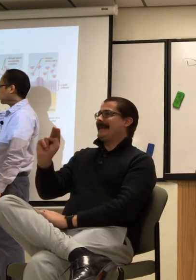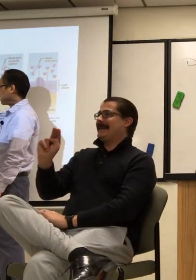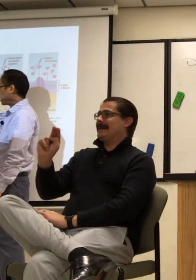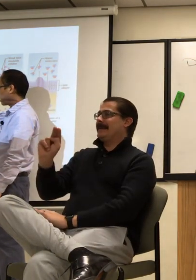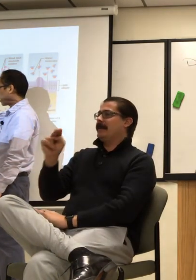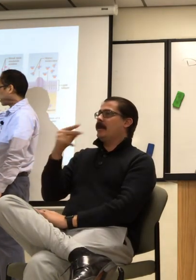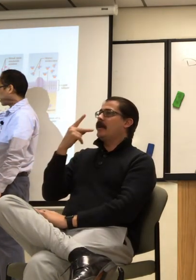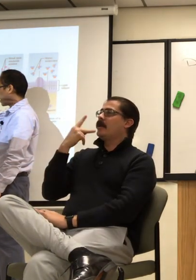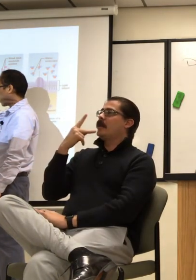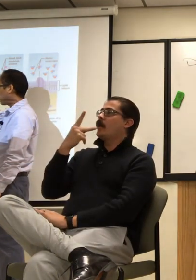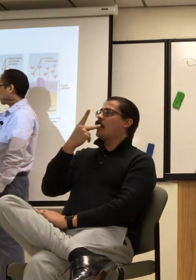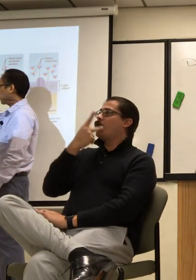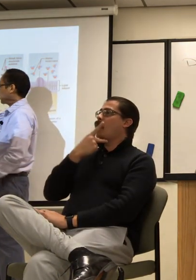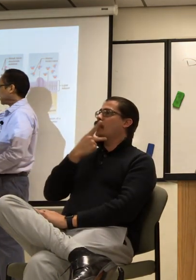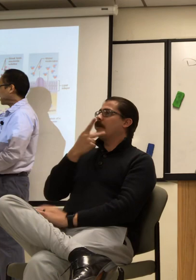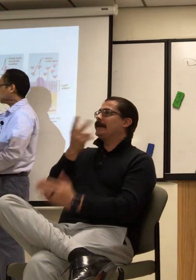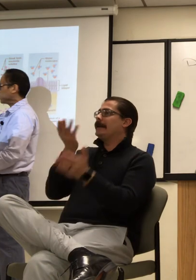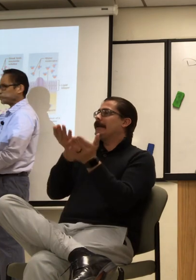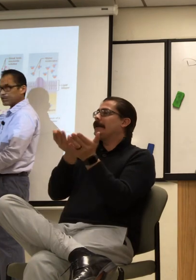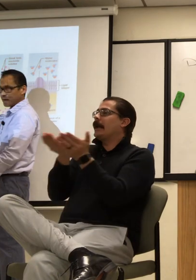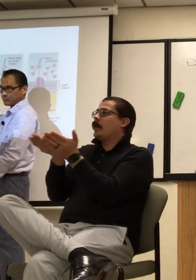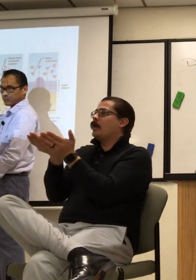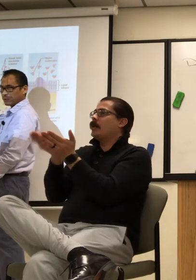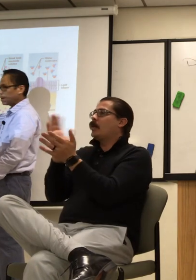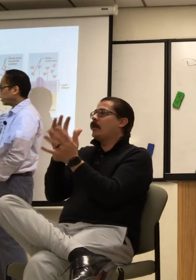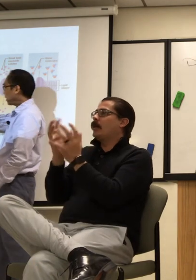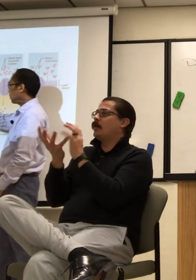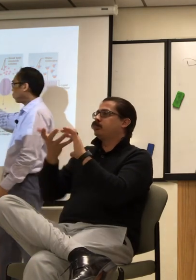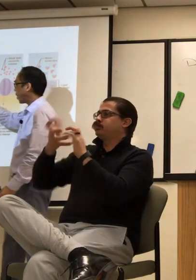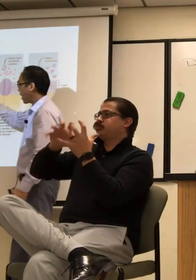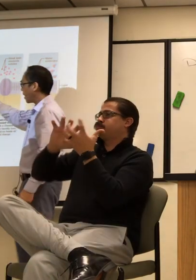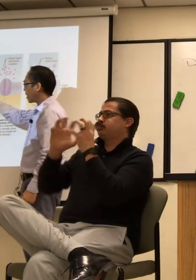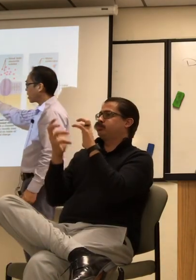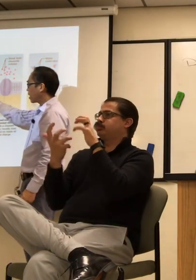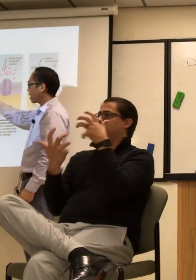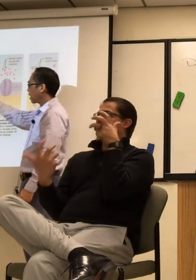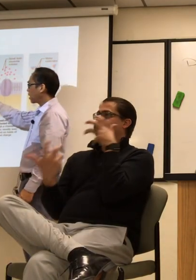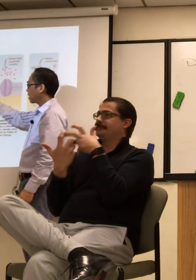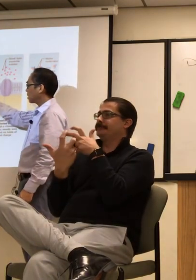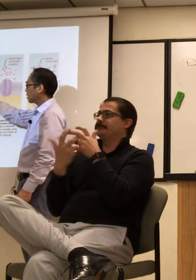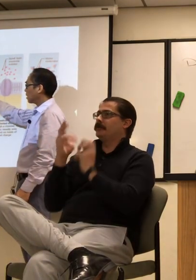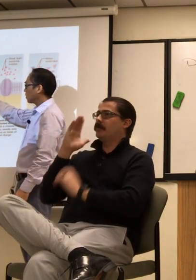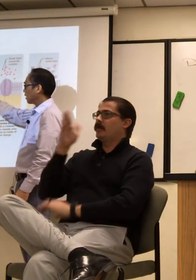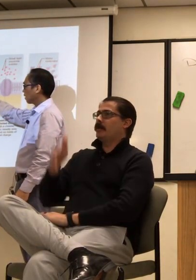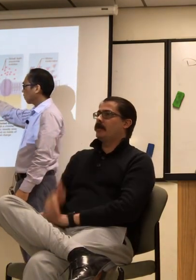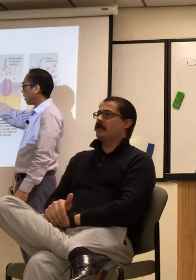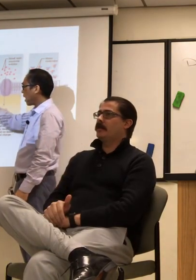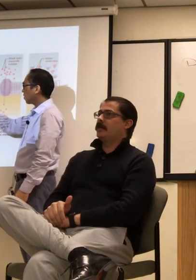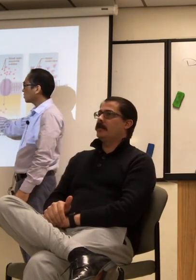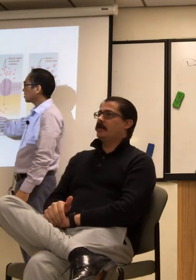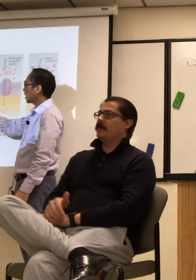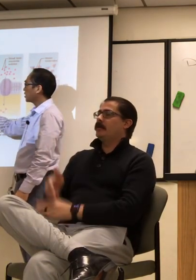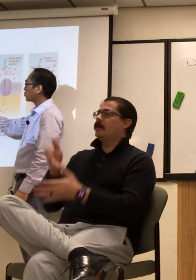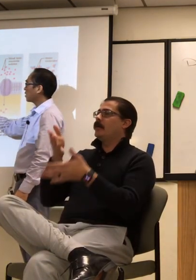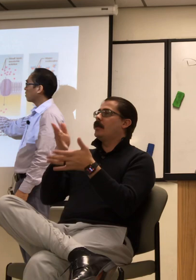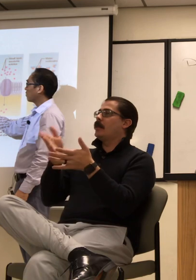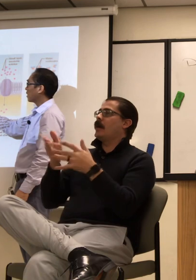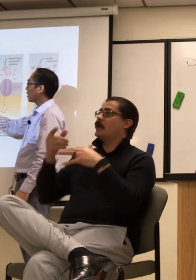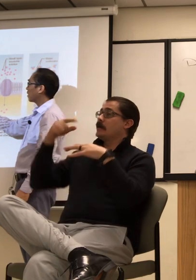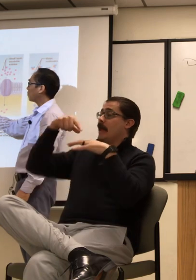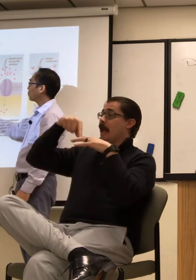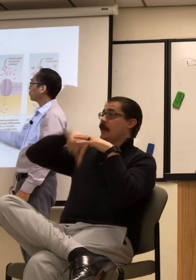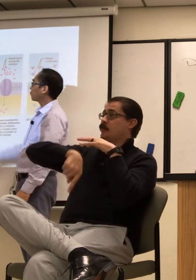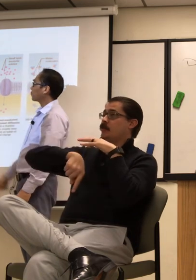the protein carrier, it changes its shape in a way that allows entry